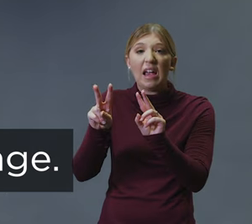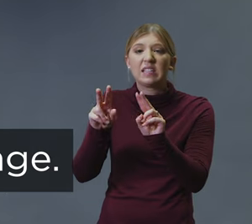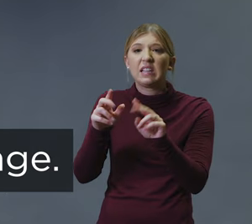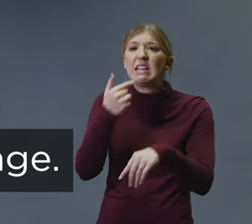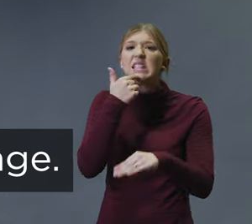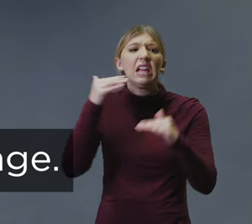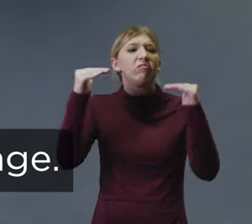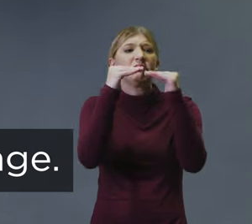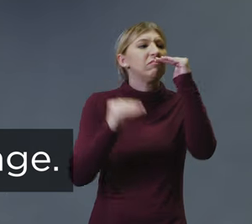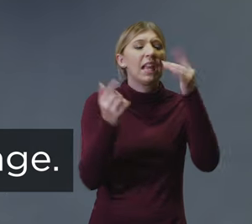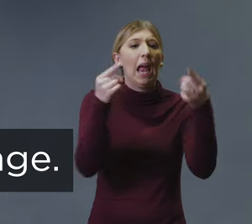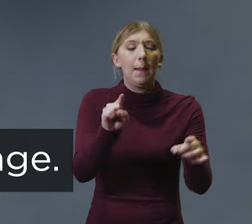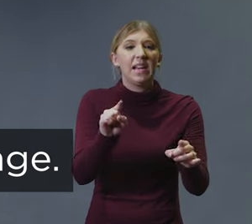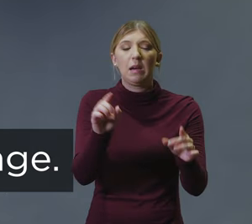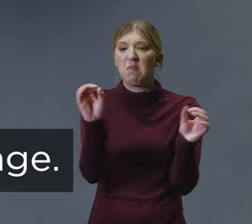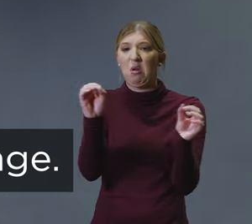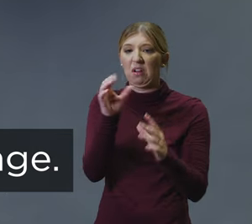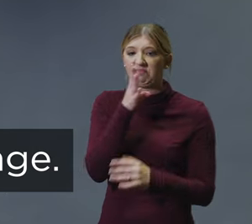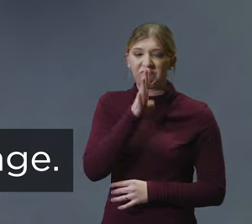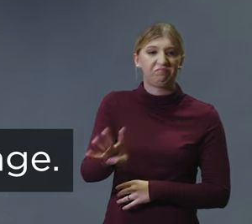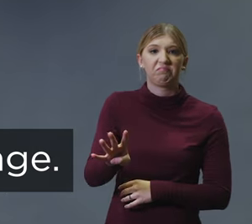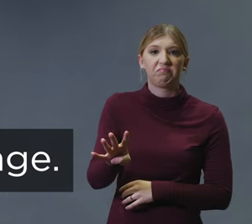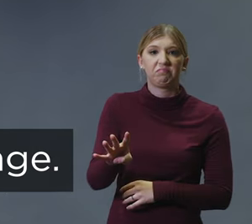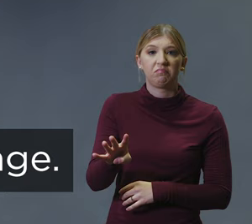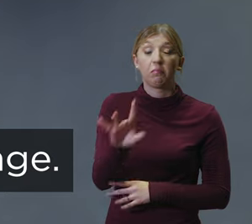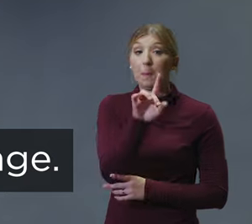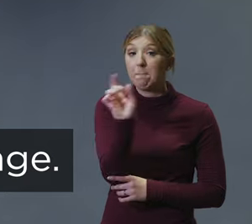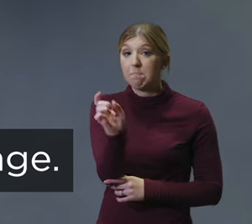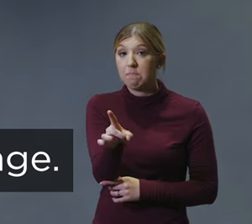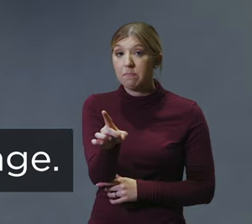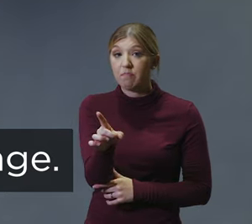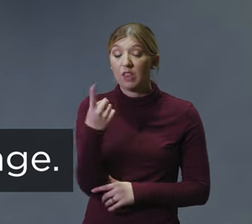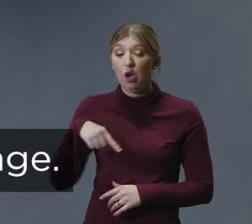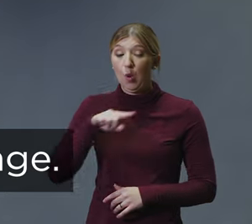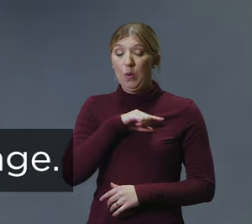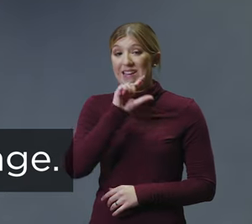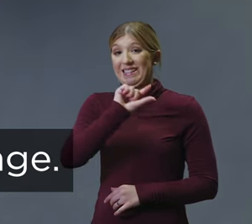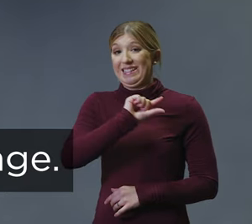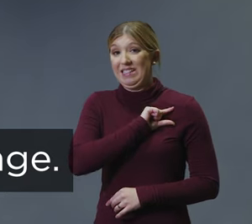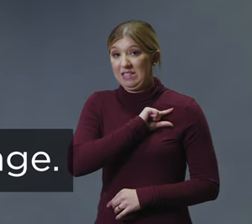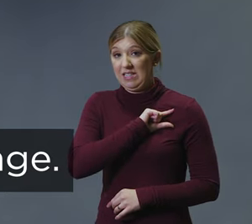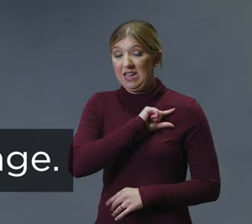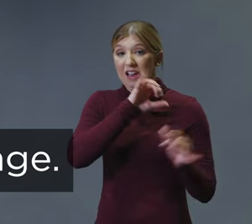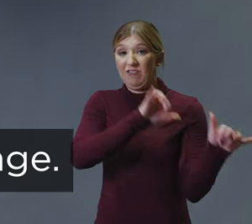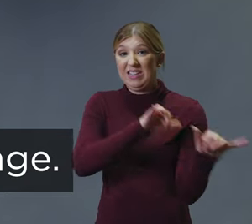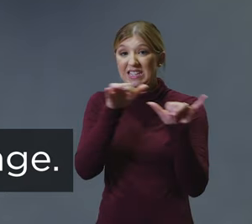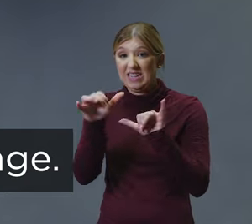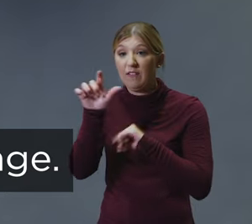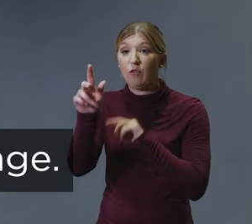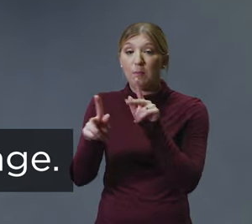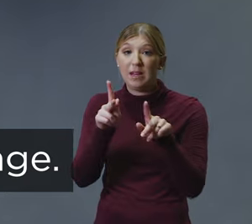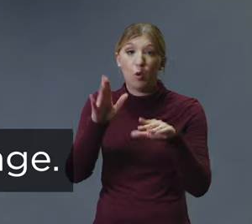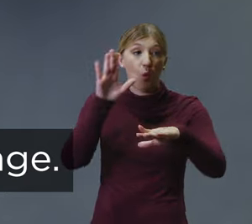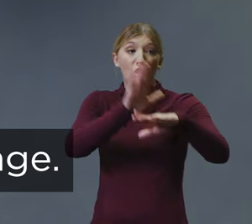for speaking the truth where nobody else did. Question. Are we guilty of doing the same for those who are